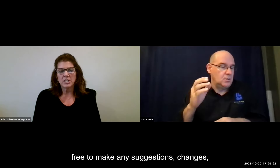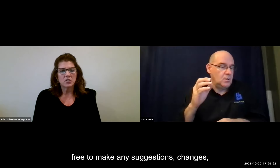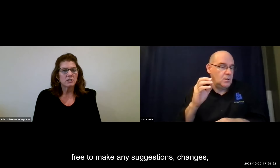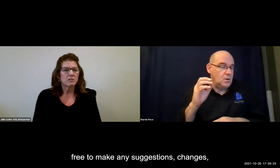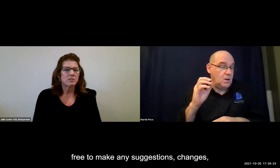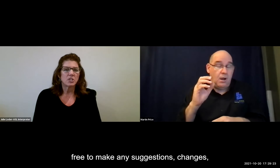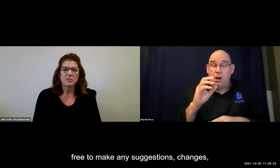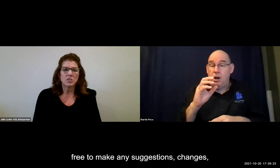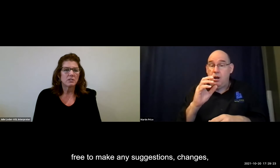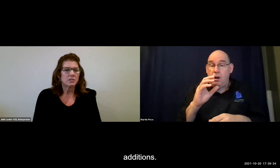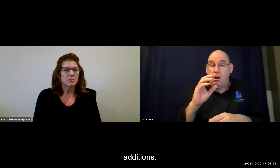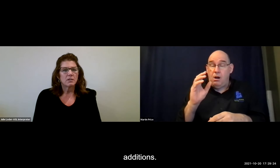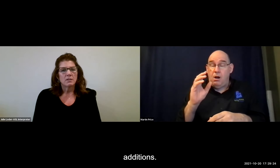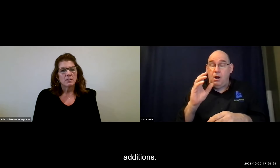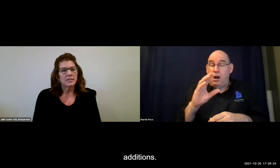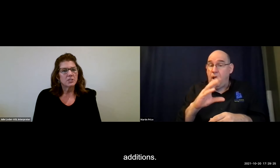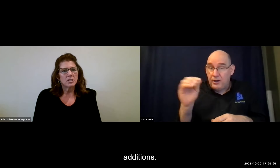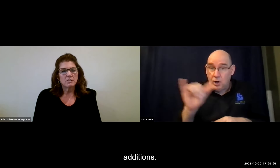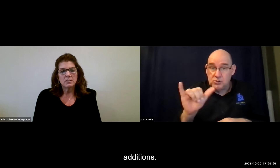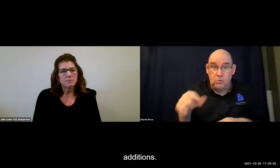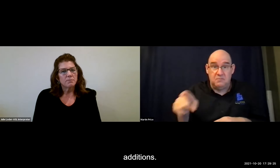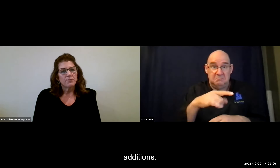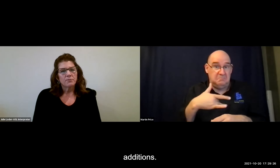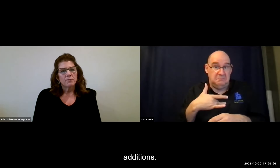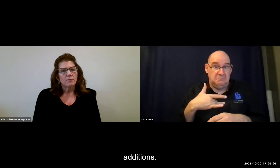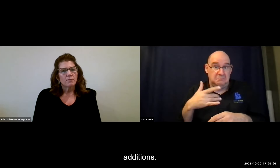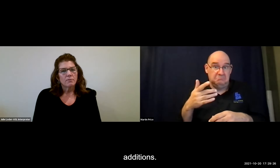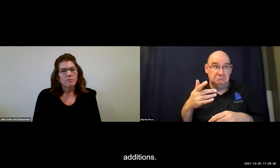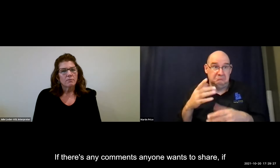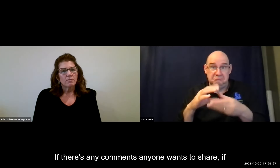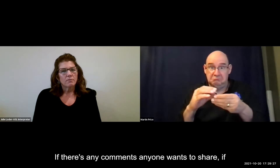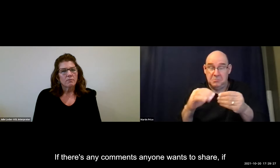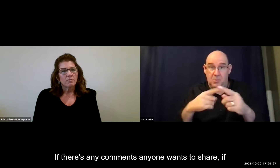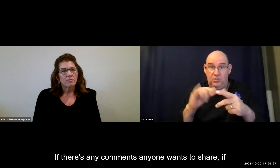any suggestions, changes, additions.